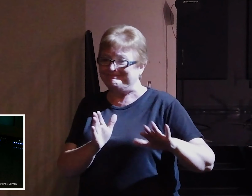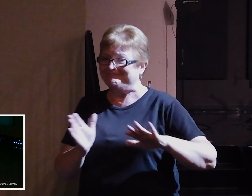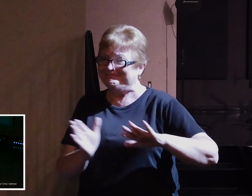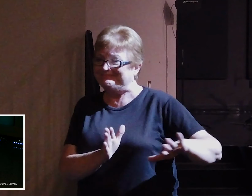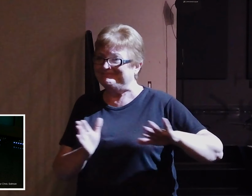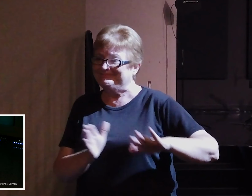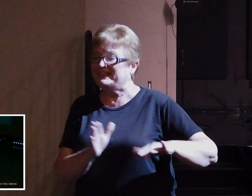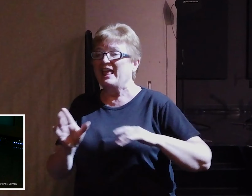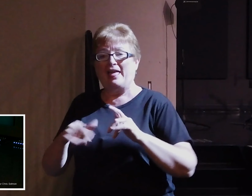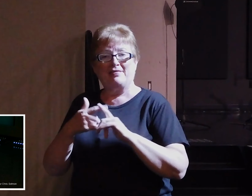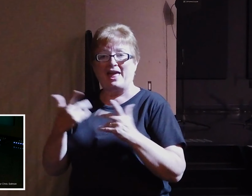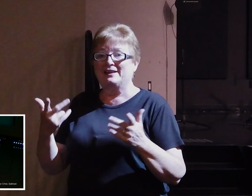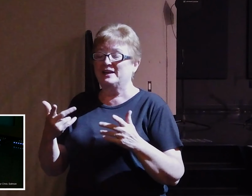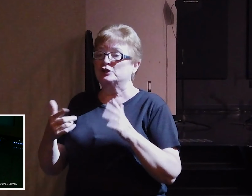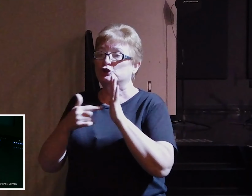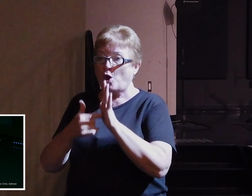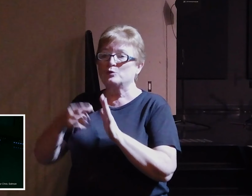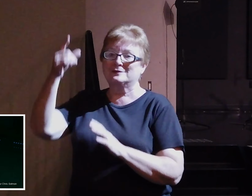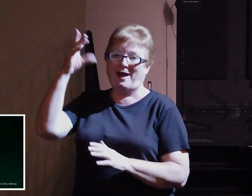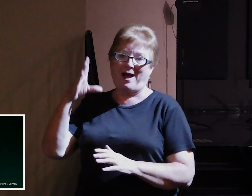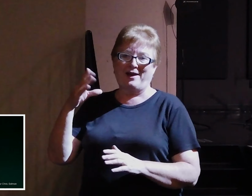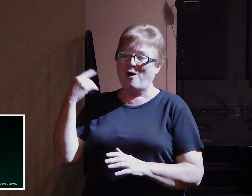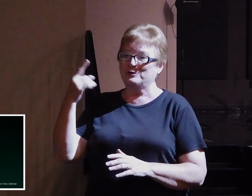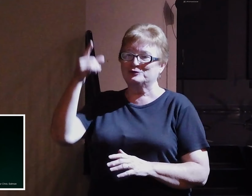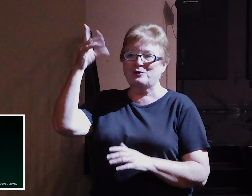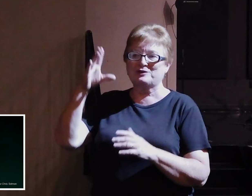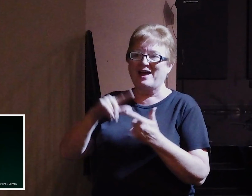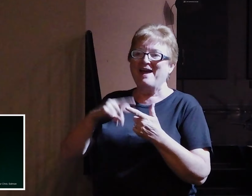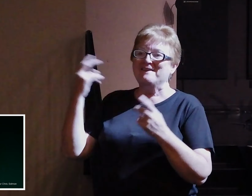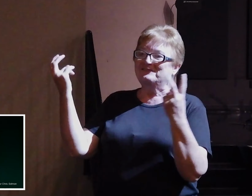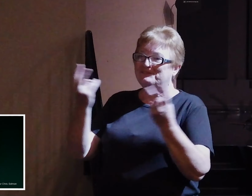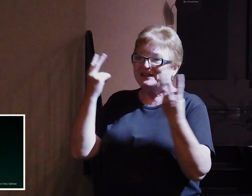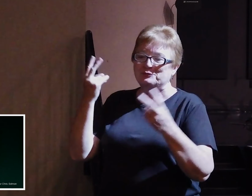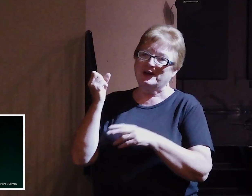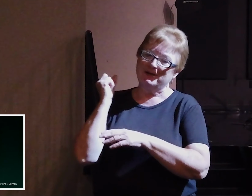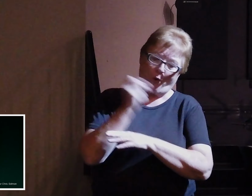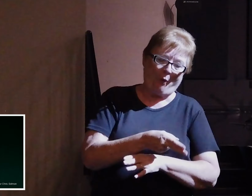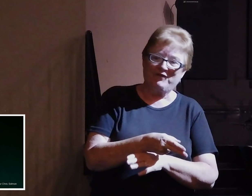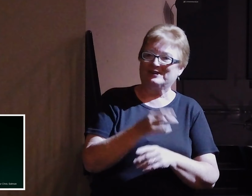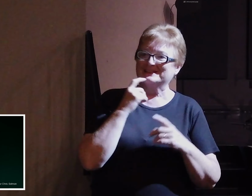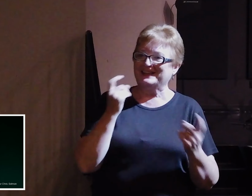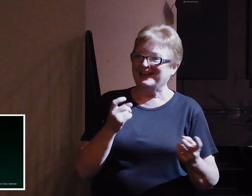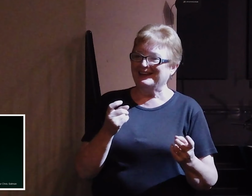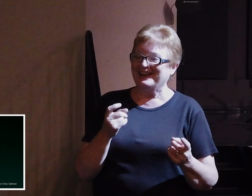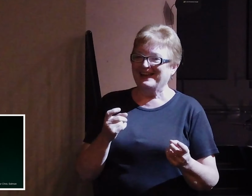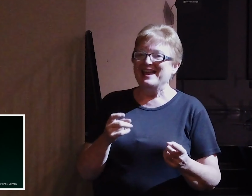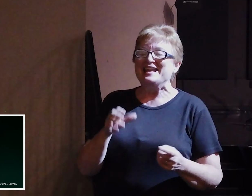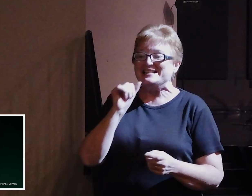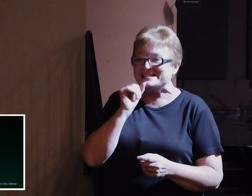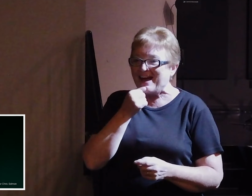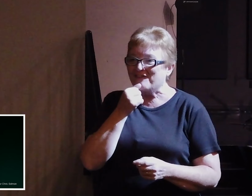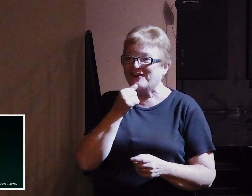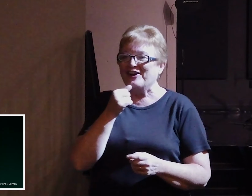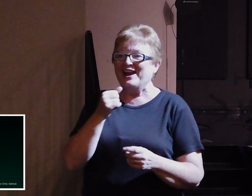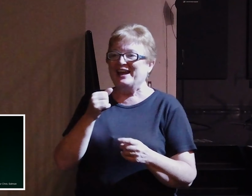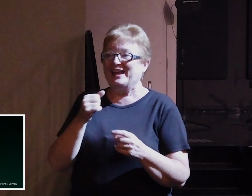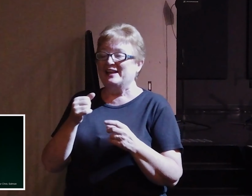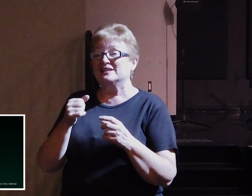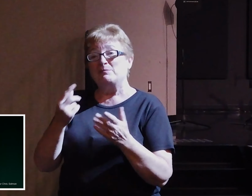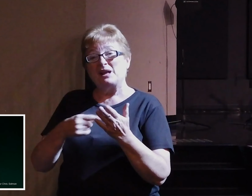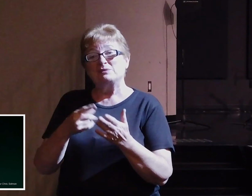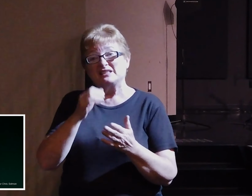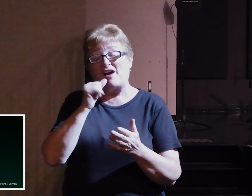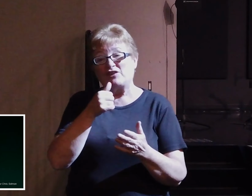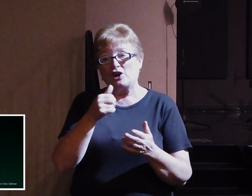anymore. So suffering can reveal victory over sin, and that's awesome. Suffering can also reveal where you don't have victory over sin,